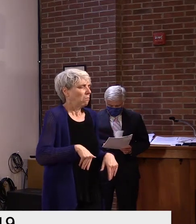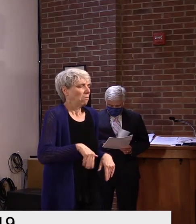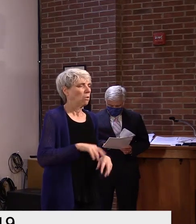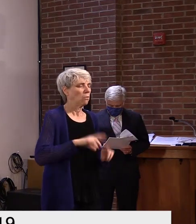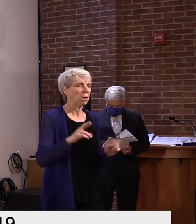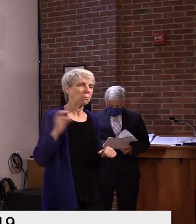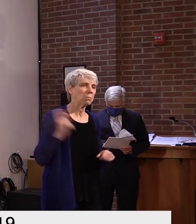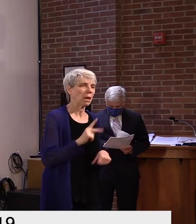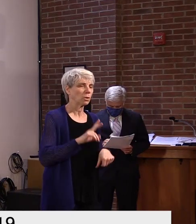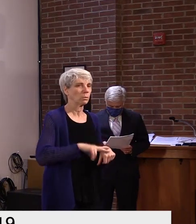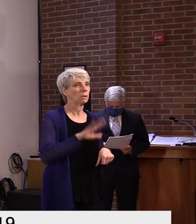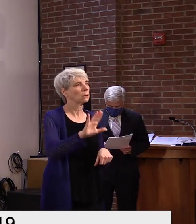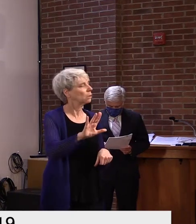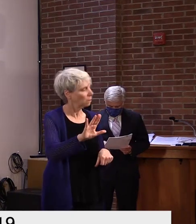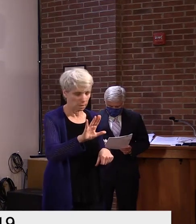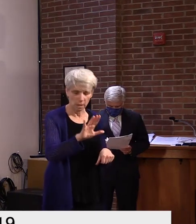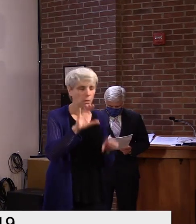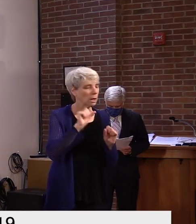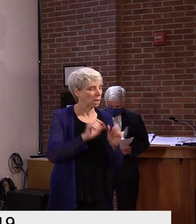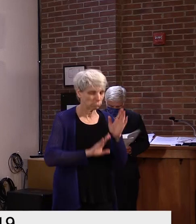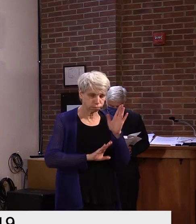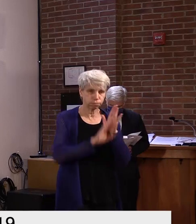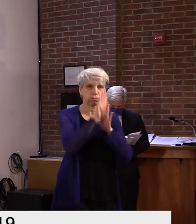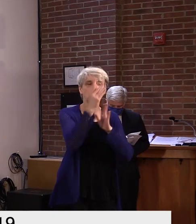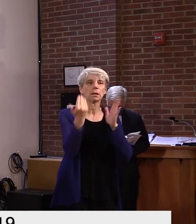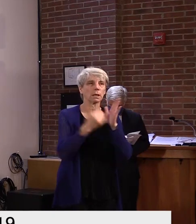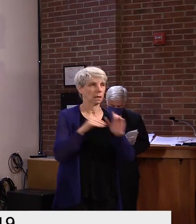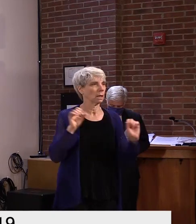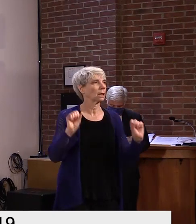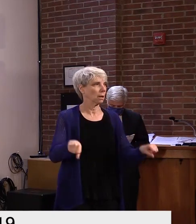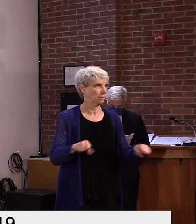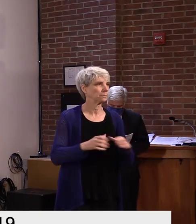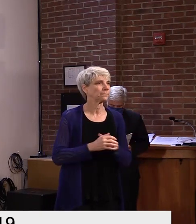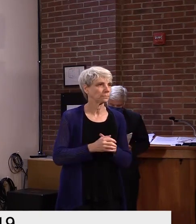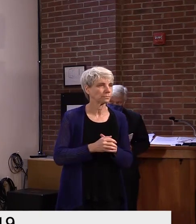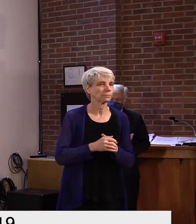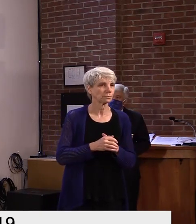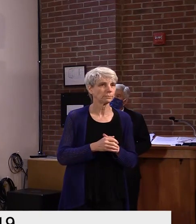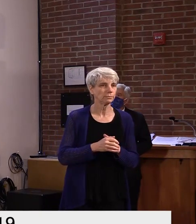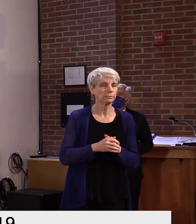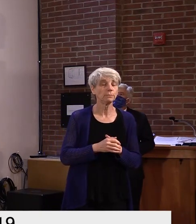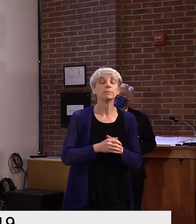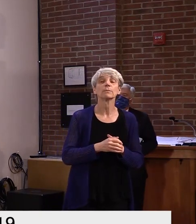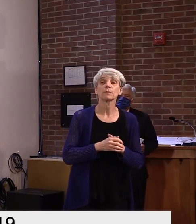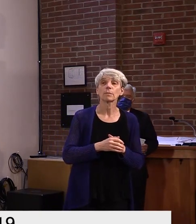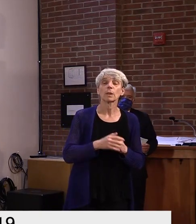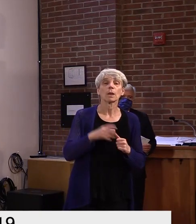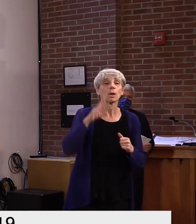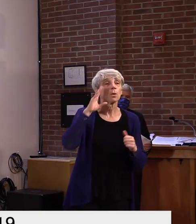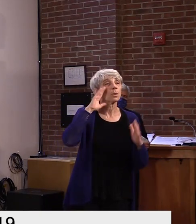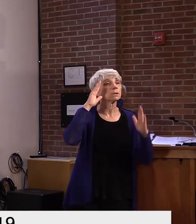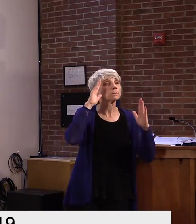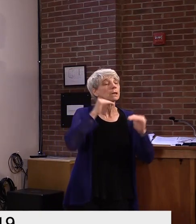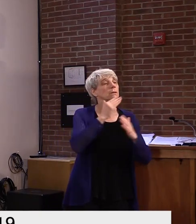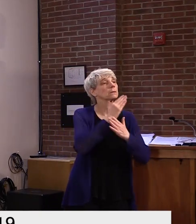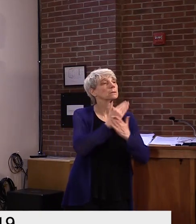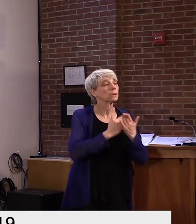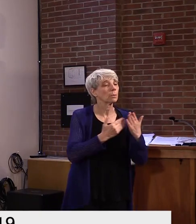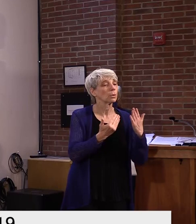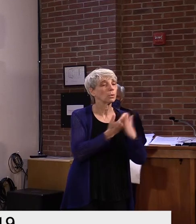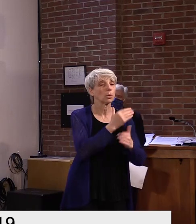precaution to prevent a resurgence of the virus. And while we'll continue to see new cases or